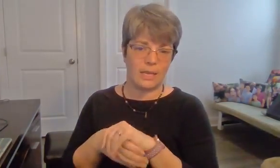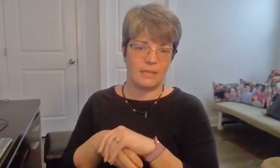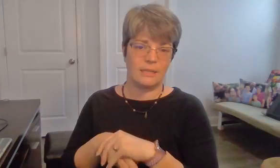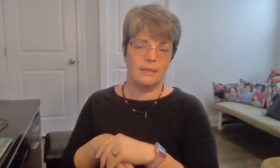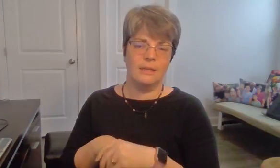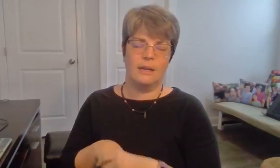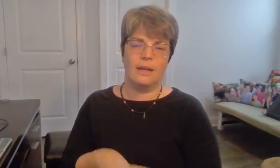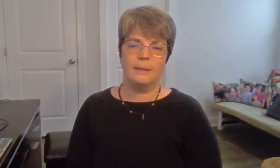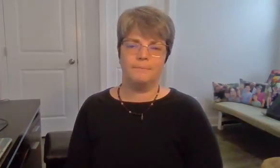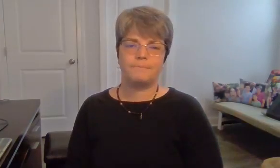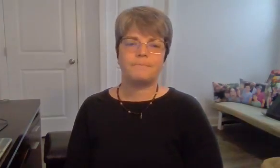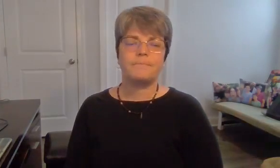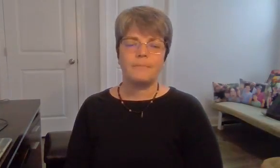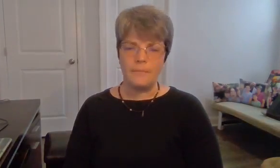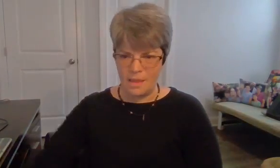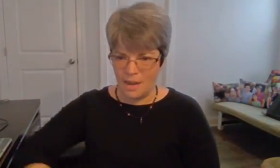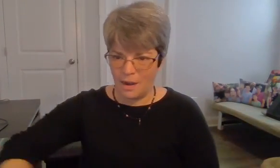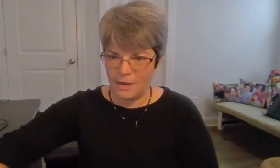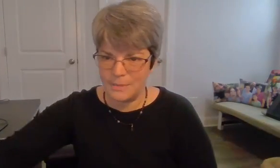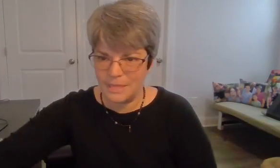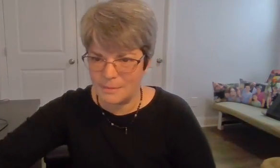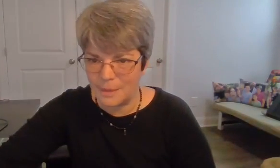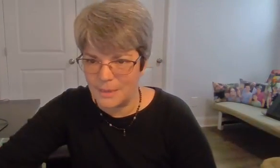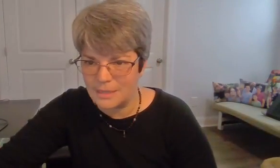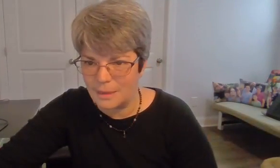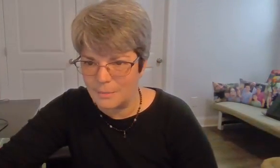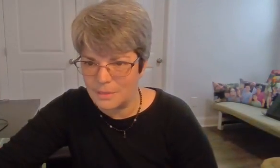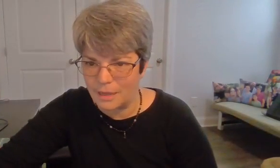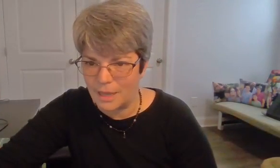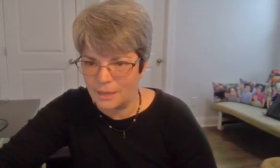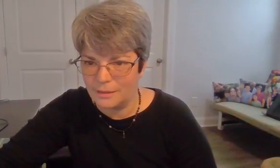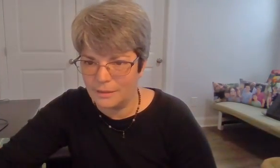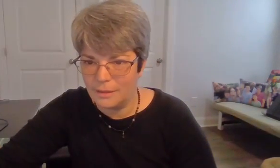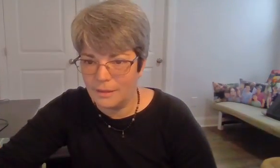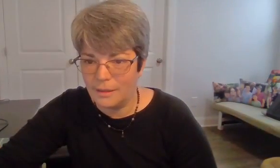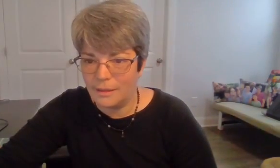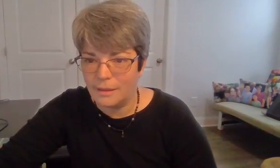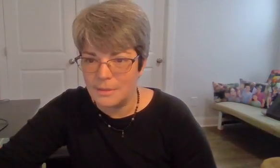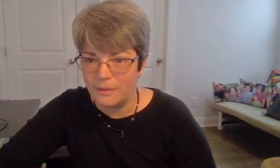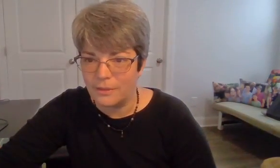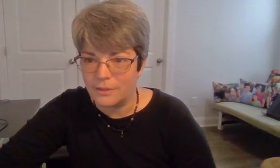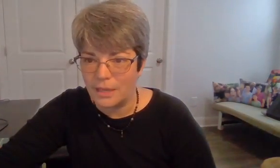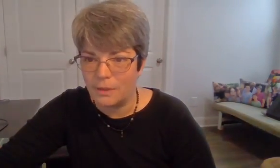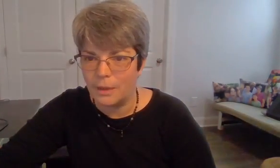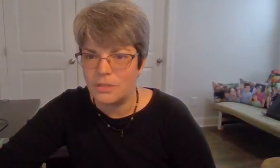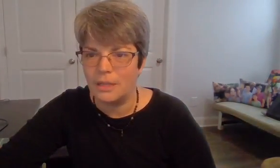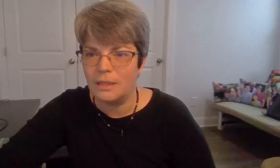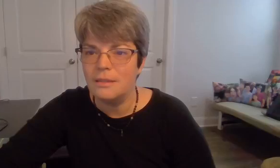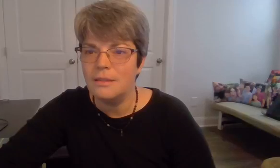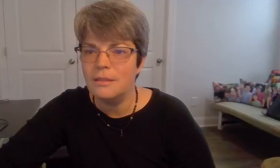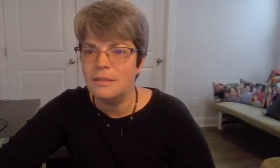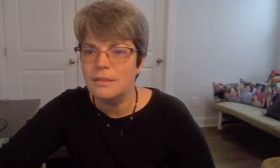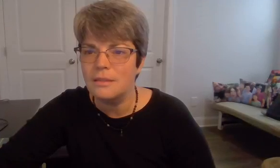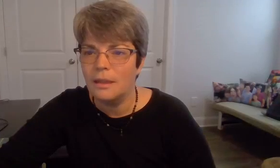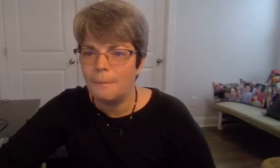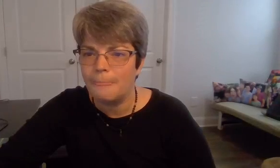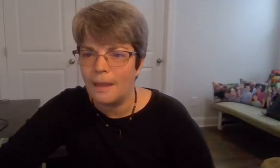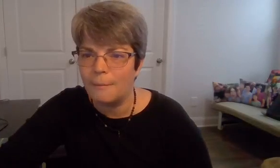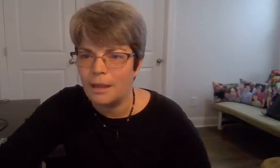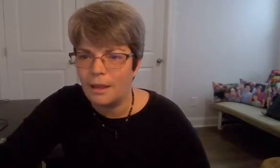signs. All right, I'm seeing some comments. I'm going to see what I got. Let me see if there's any questions. At my